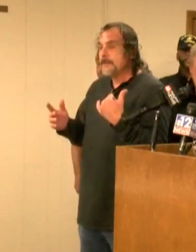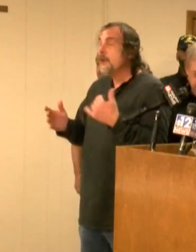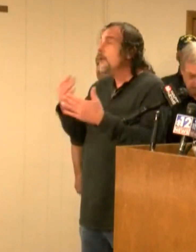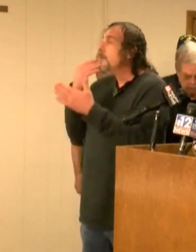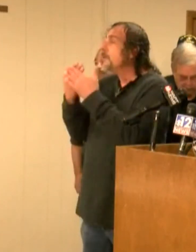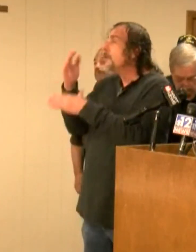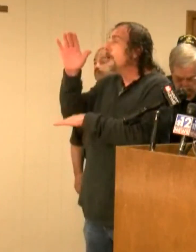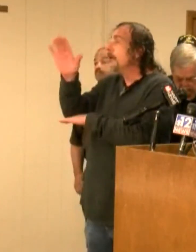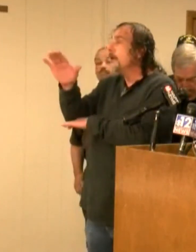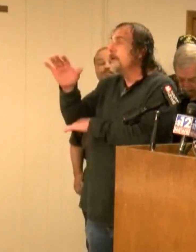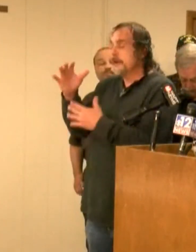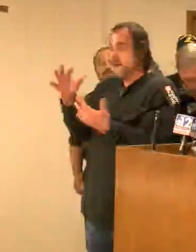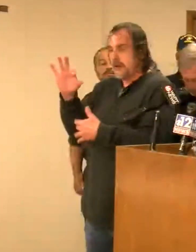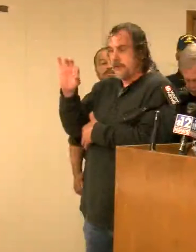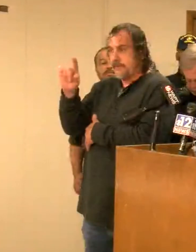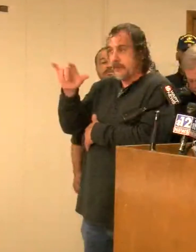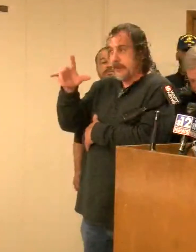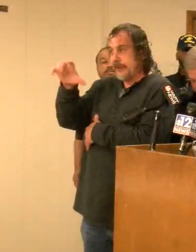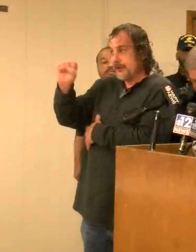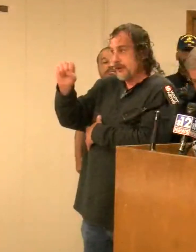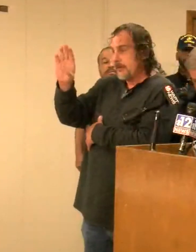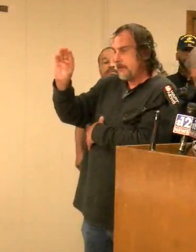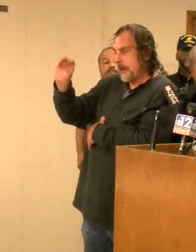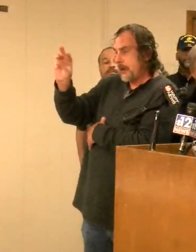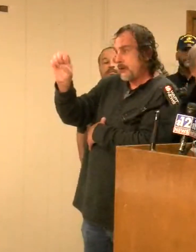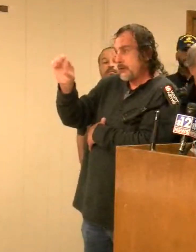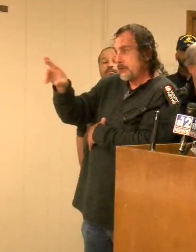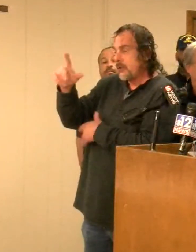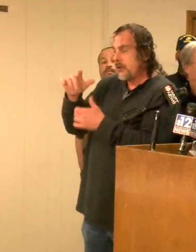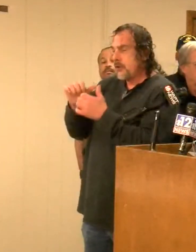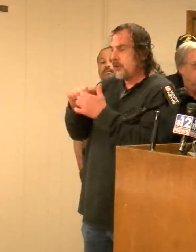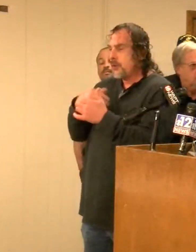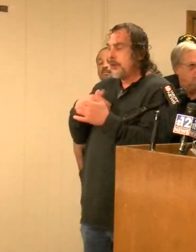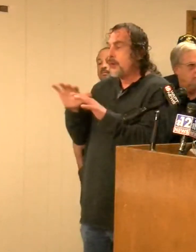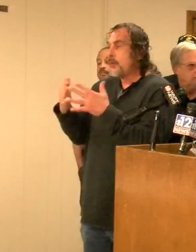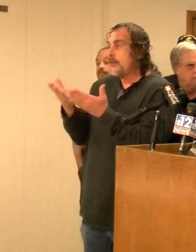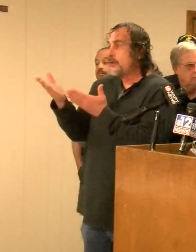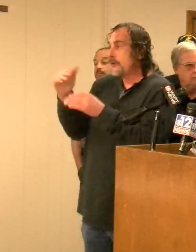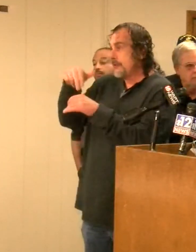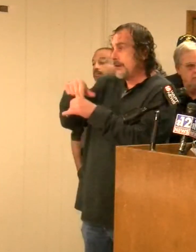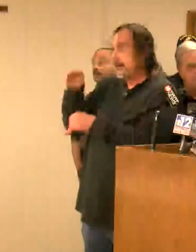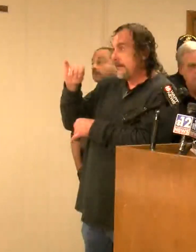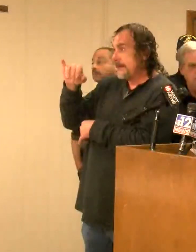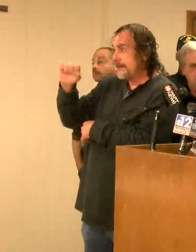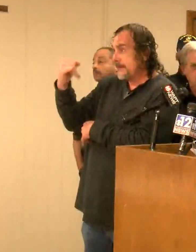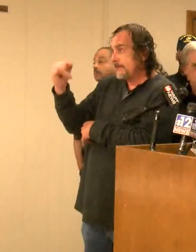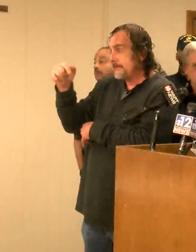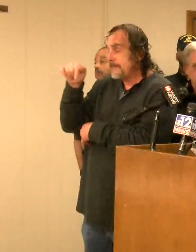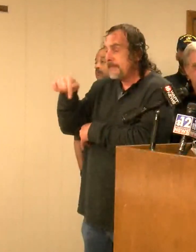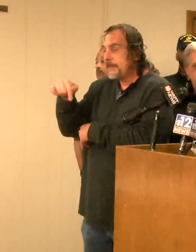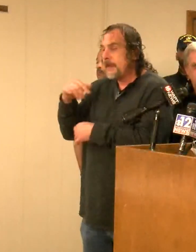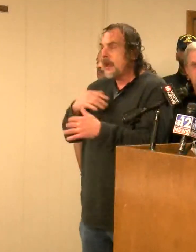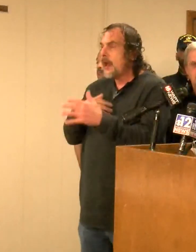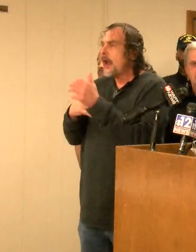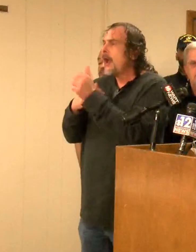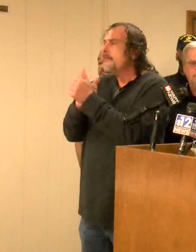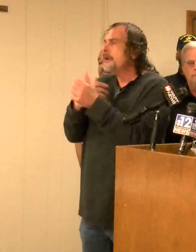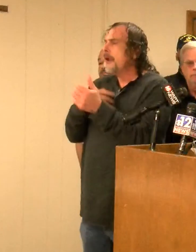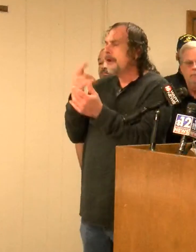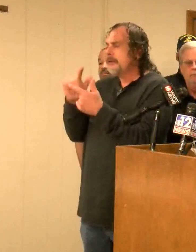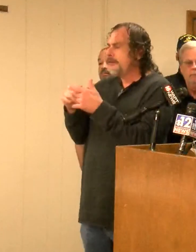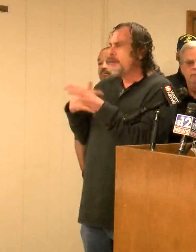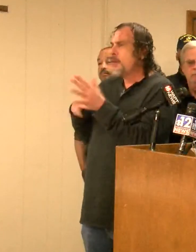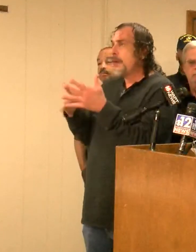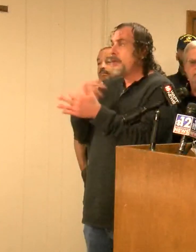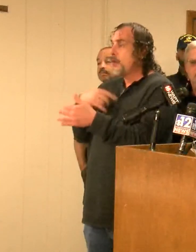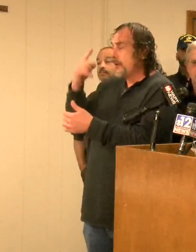Good afternoon. Felicia Bowser with the National Weather Service in Jackson, Mississippi. Here's just going to give you a quick update about our forecast that we're expected